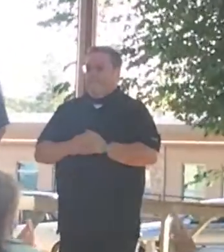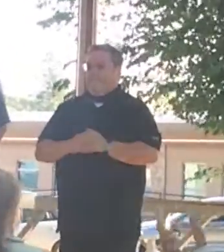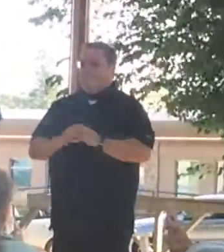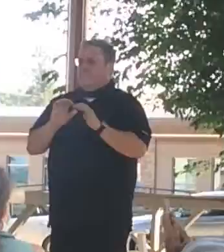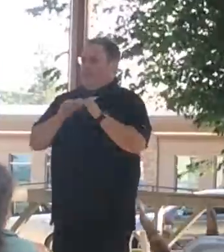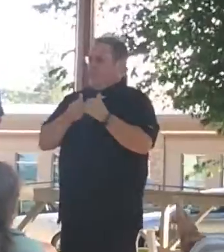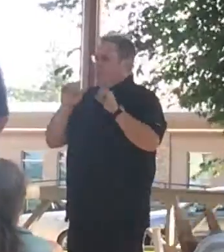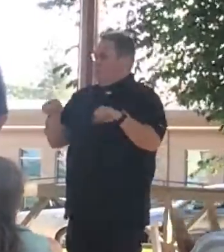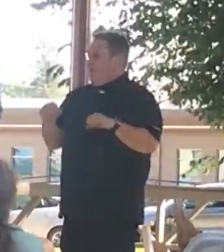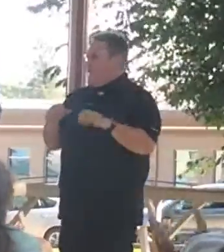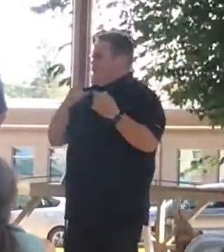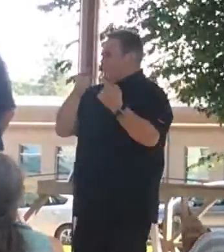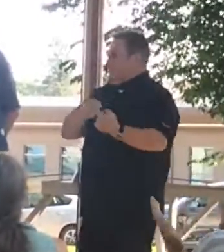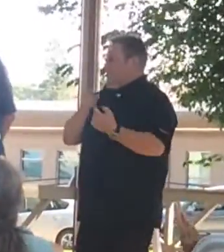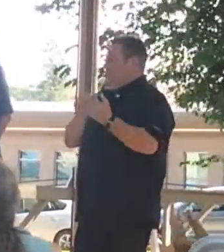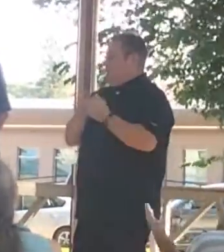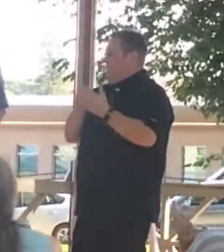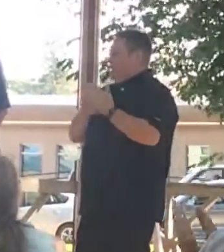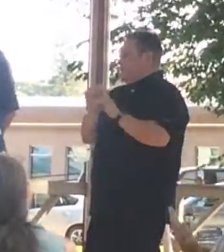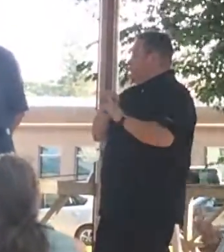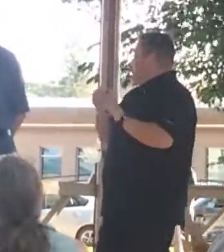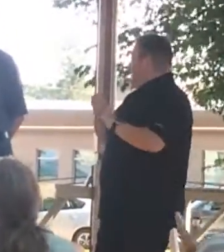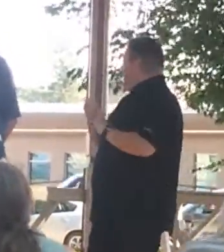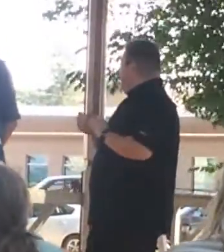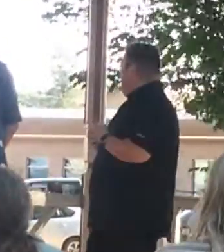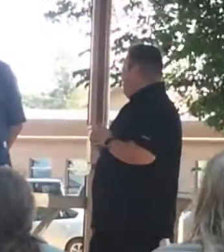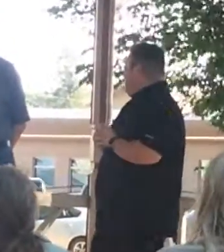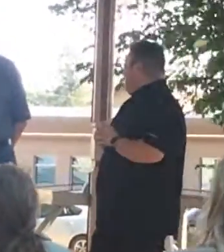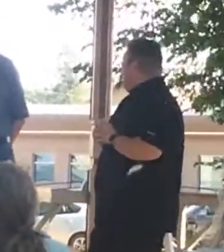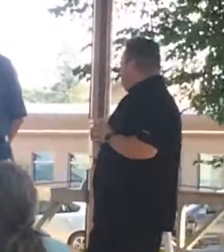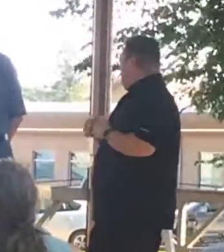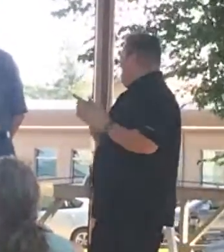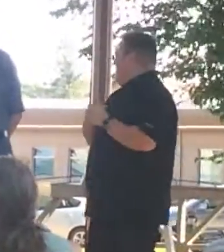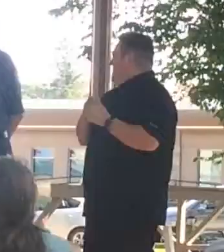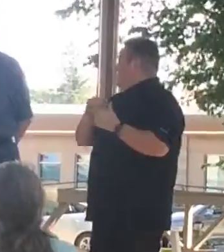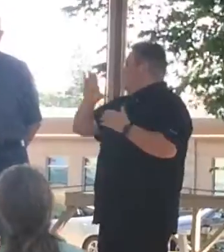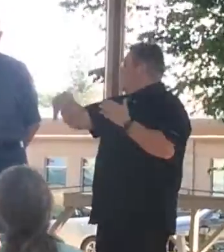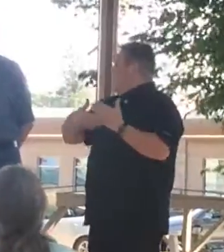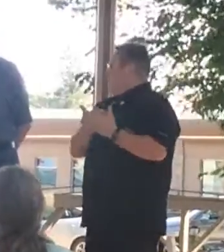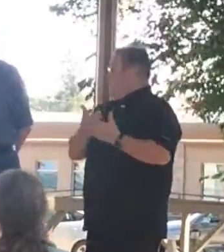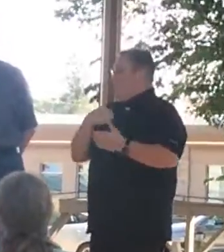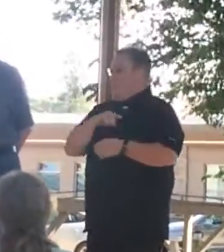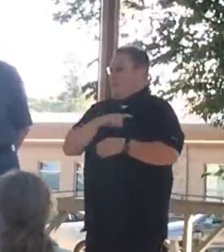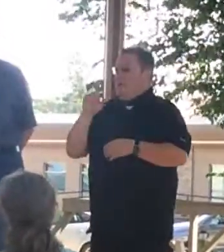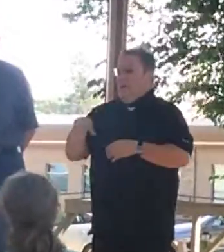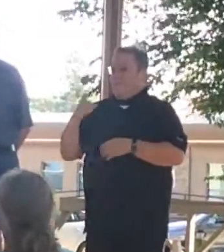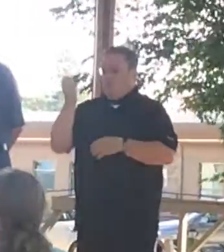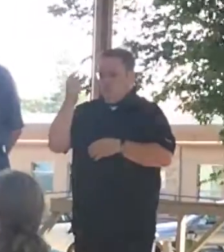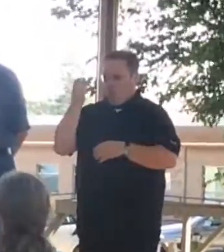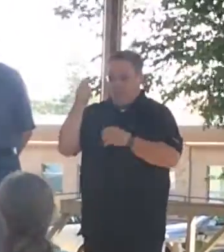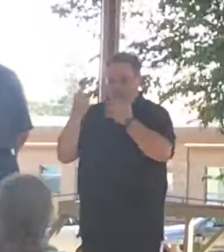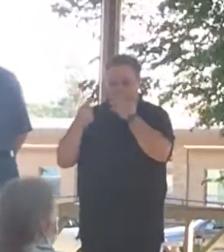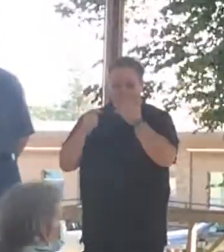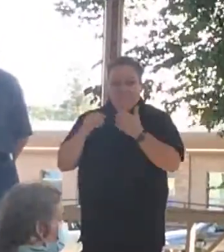How can we deal with this situation? First of all, we have to